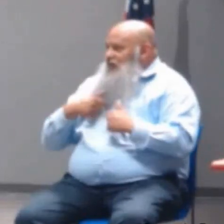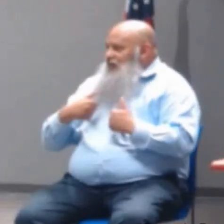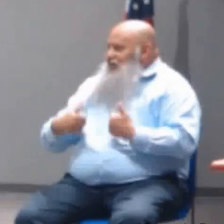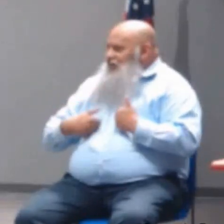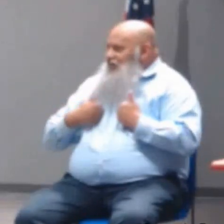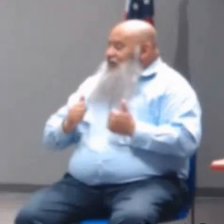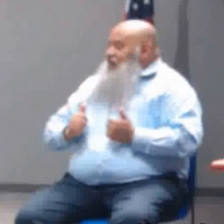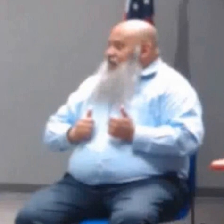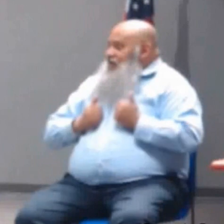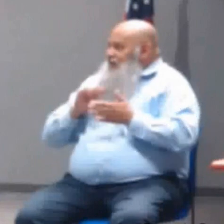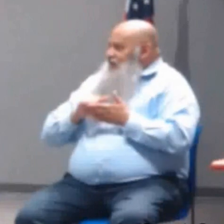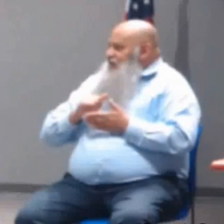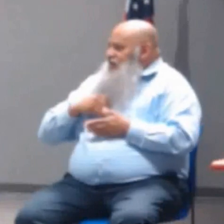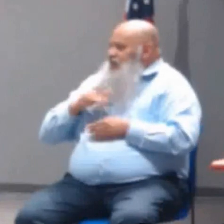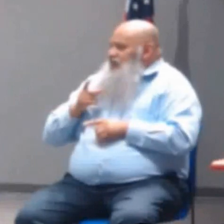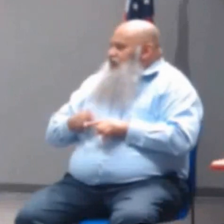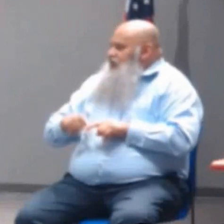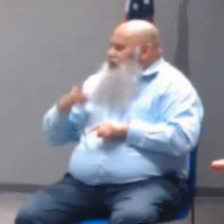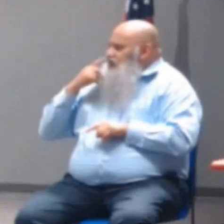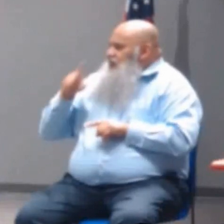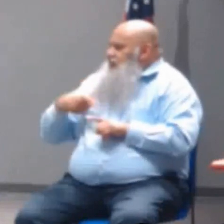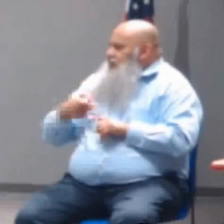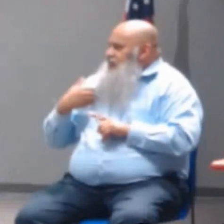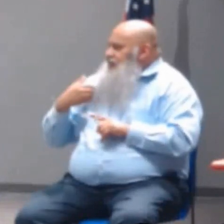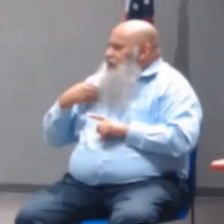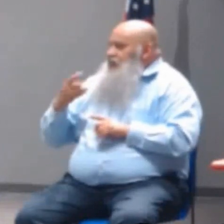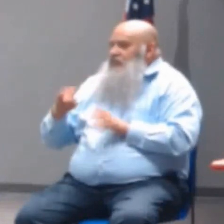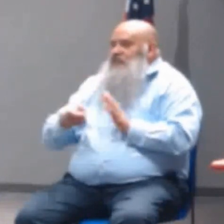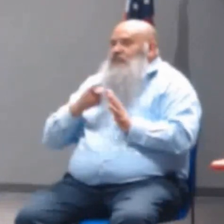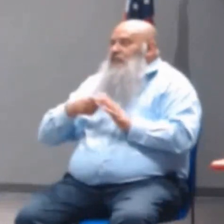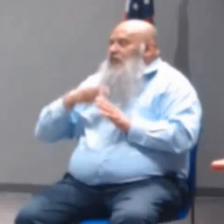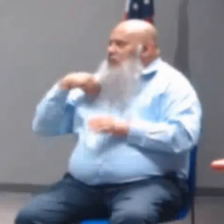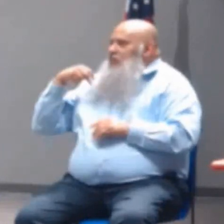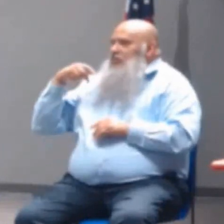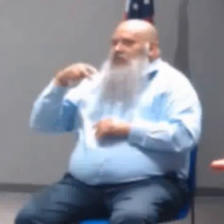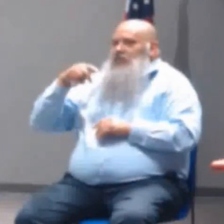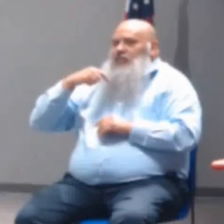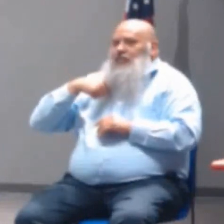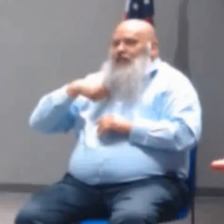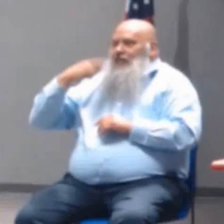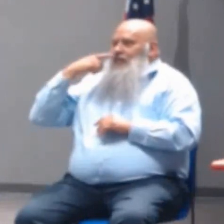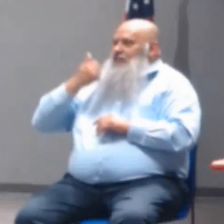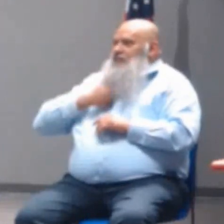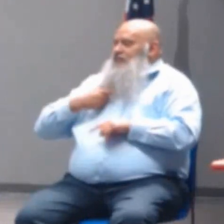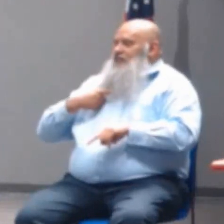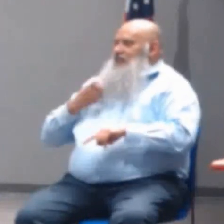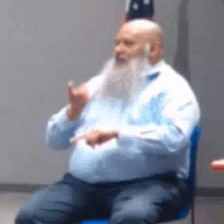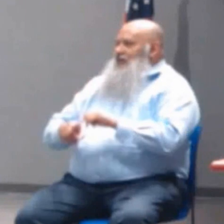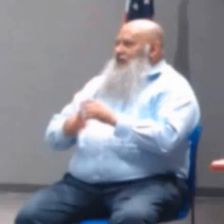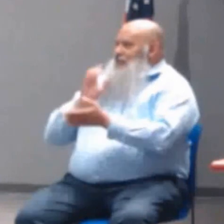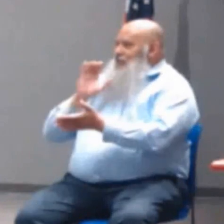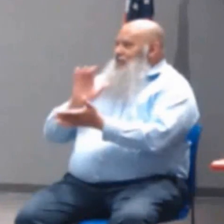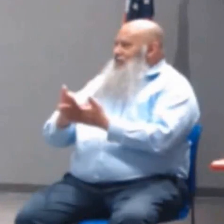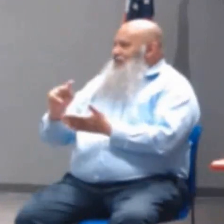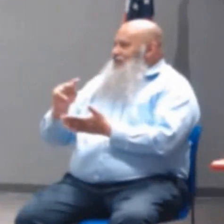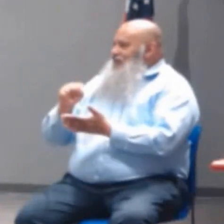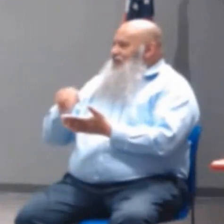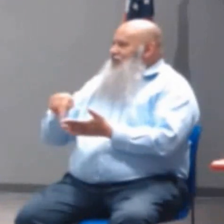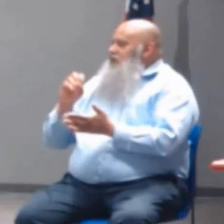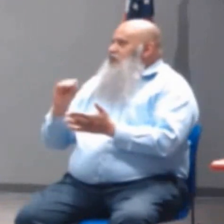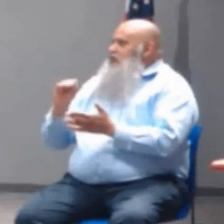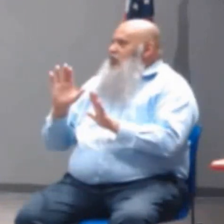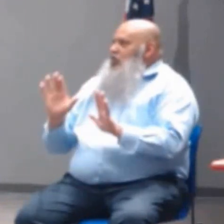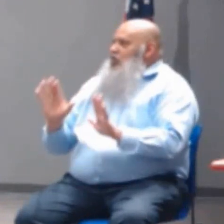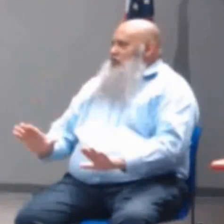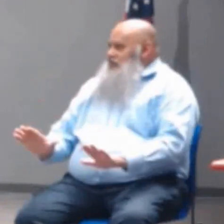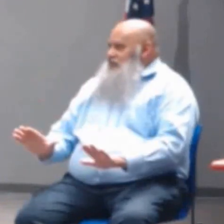hardly even dream about. Sometimes I'm just walking down the street and I go, I just can't believe it. This is so awesome.